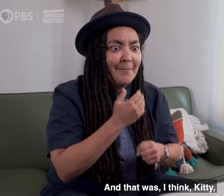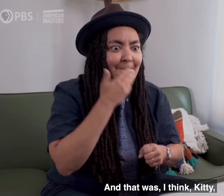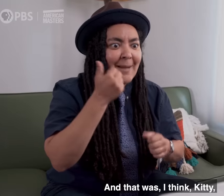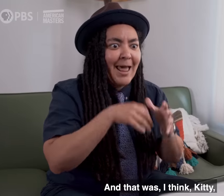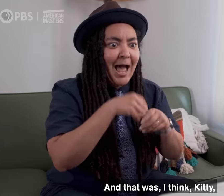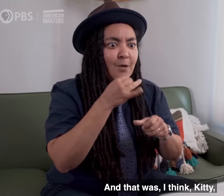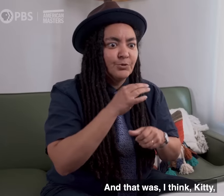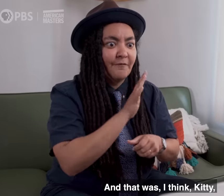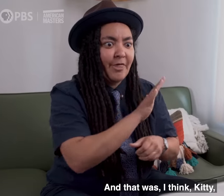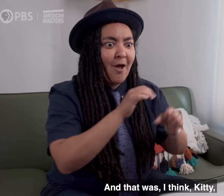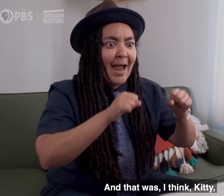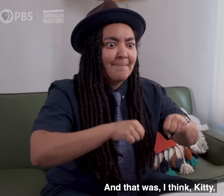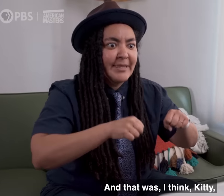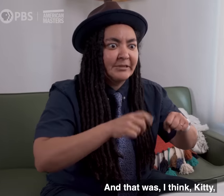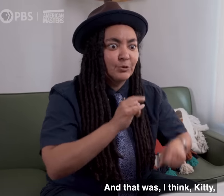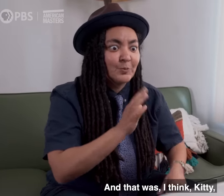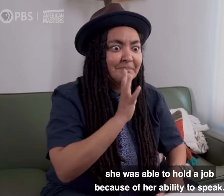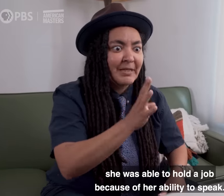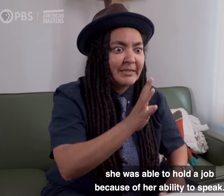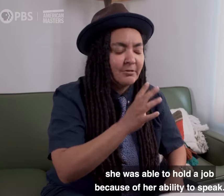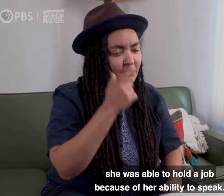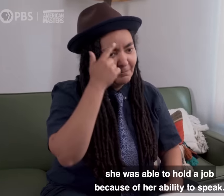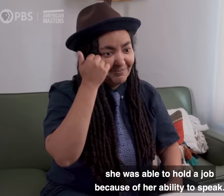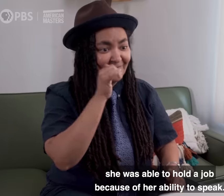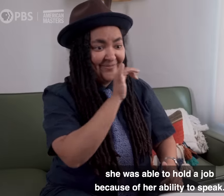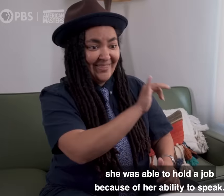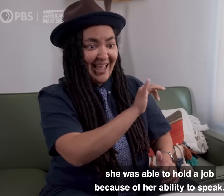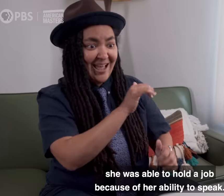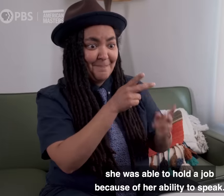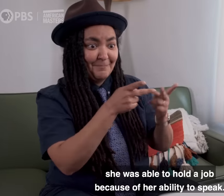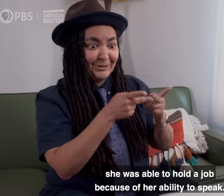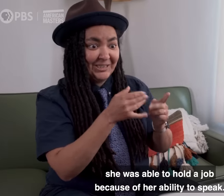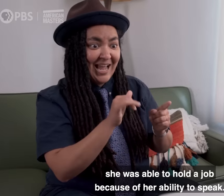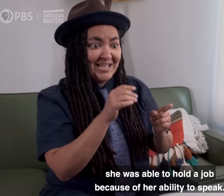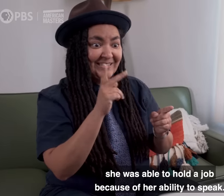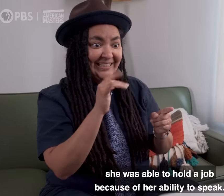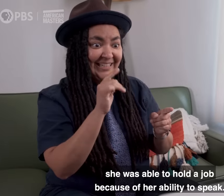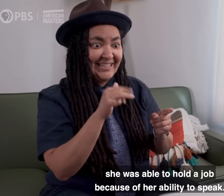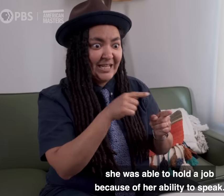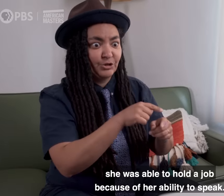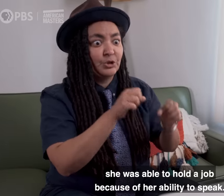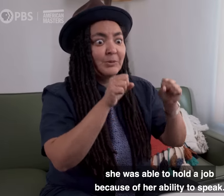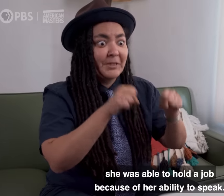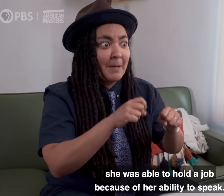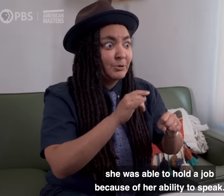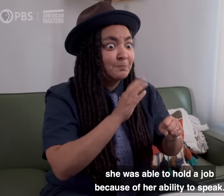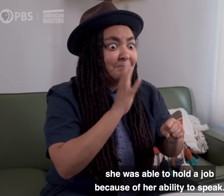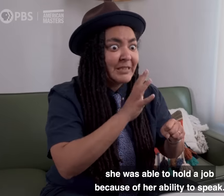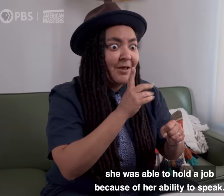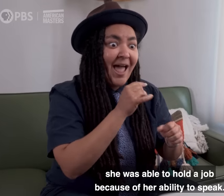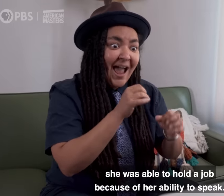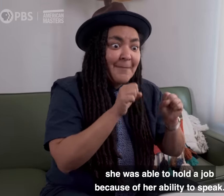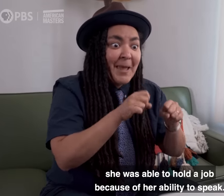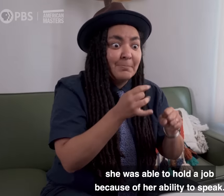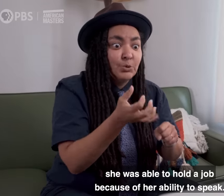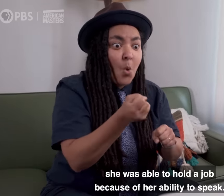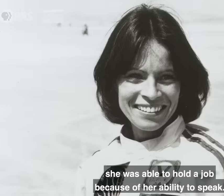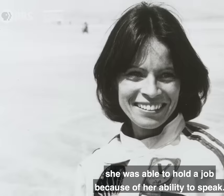was, I think, Kitty. She was able to hold a job because of her ability to speak.